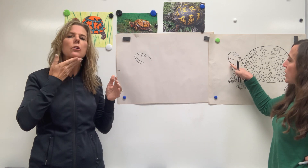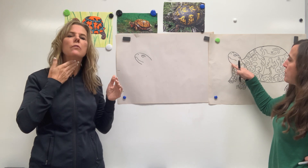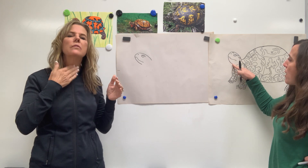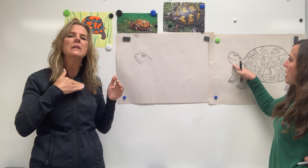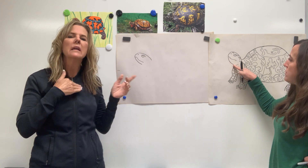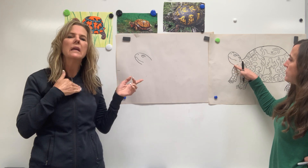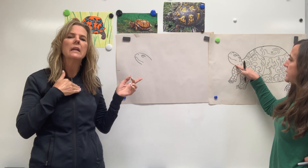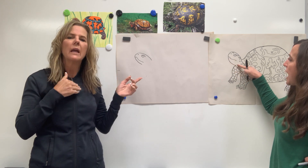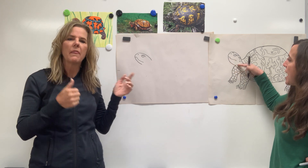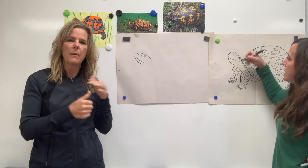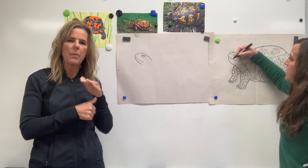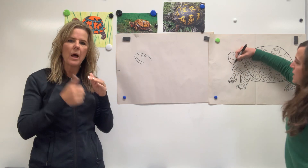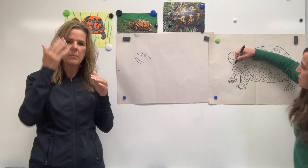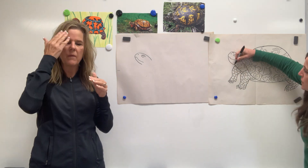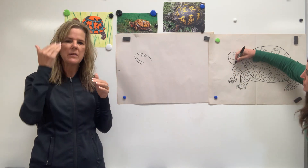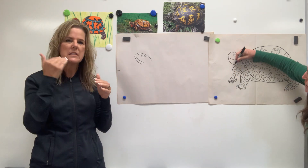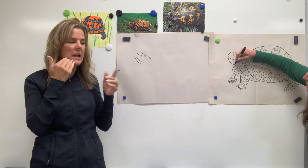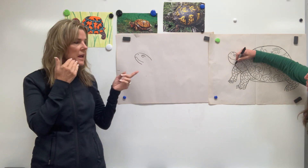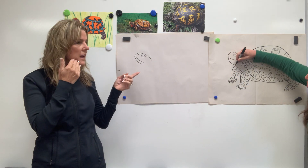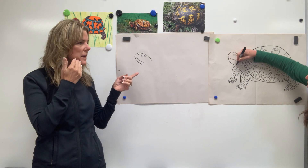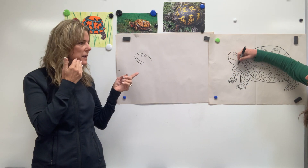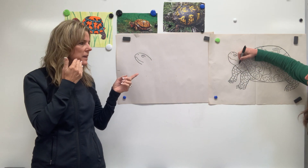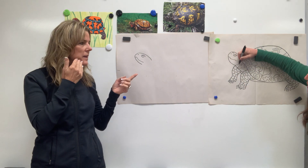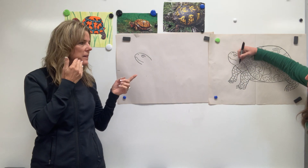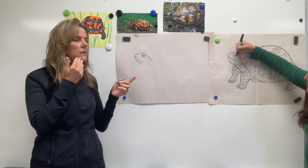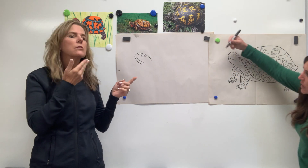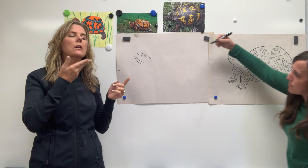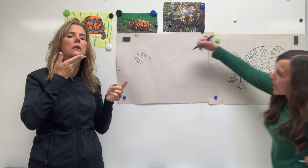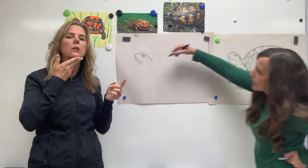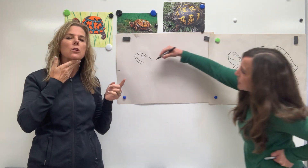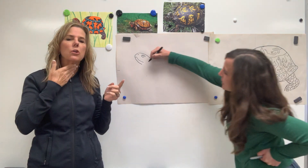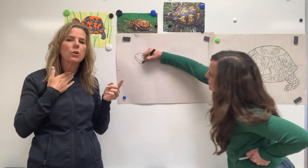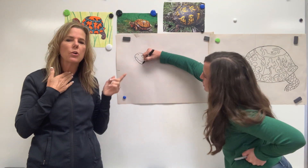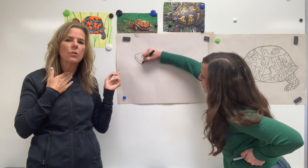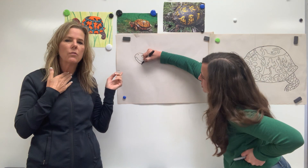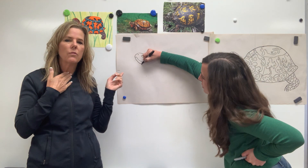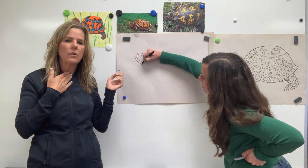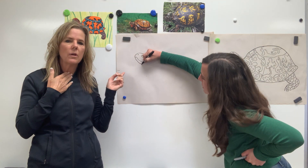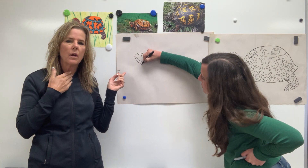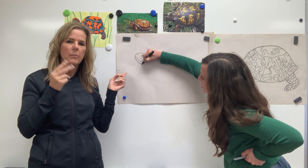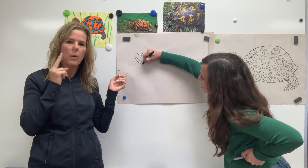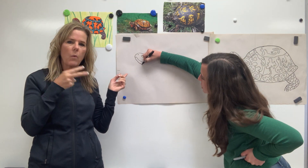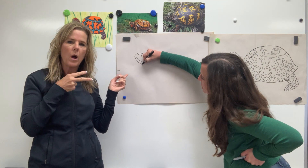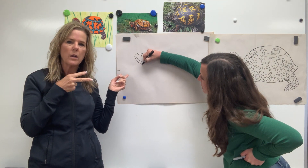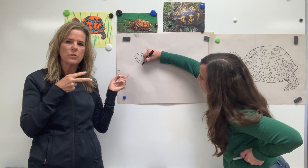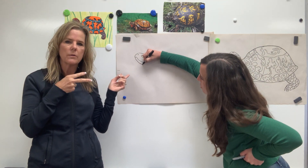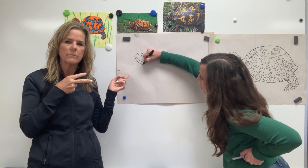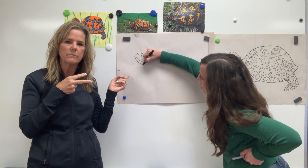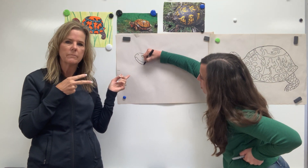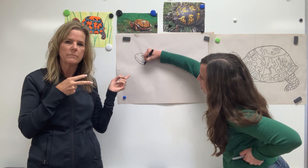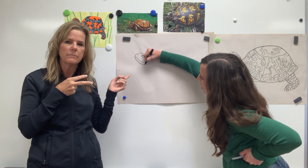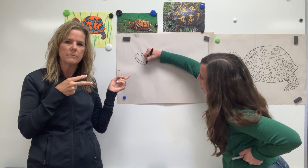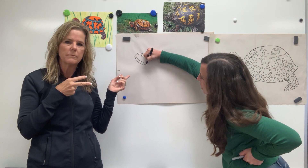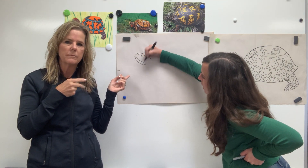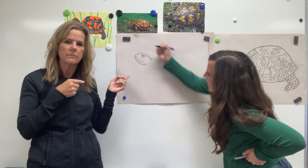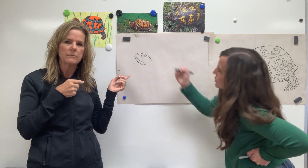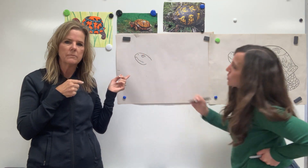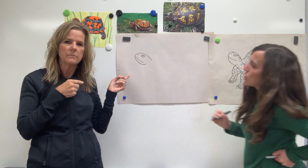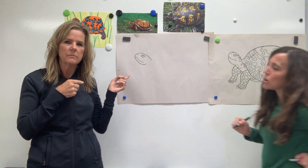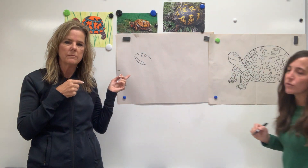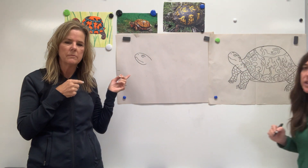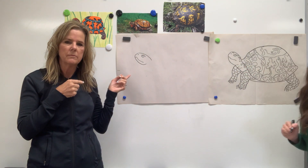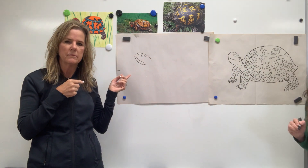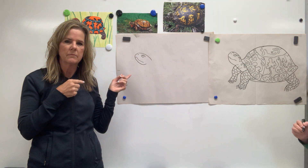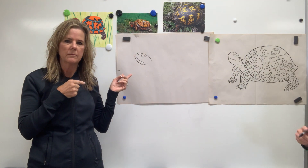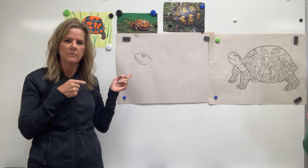ways. At the very bottom of his head, there's a little curve that comes kind of back and in. So watch, I'm gonna make this just a little longer and